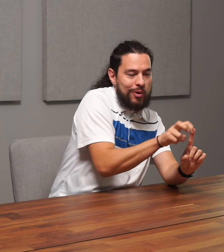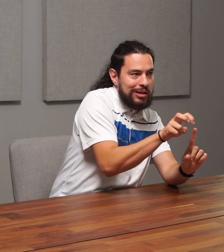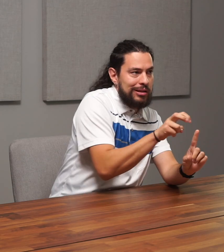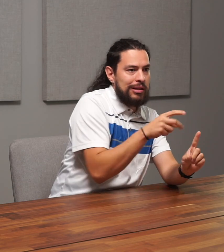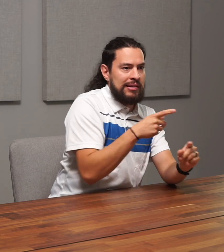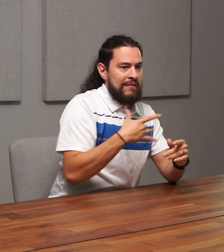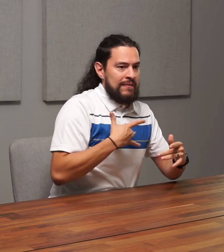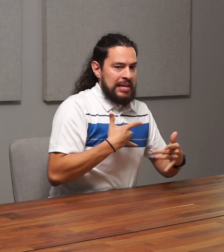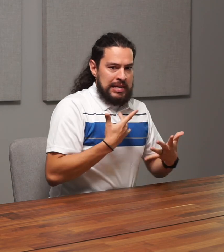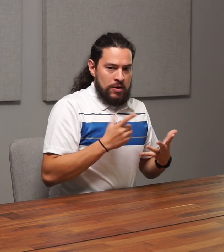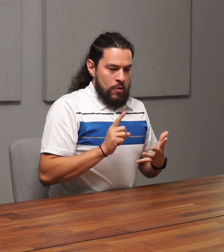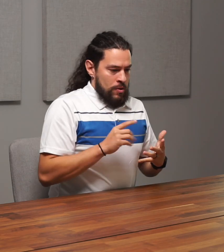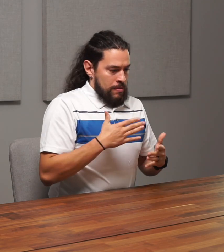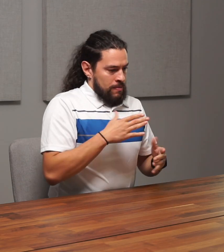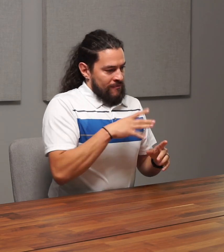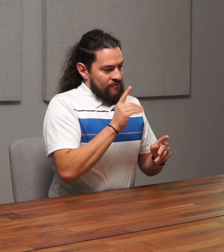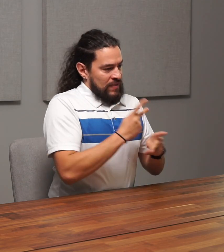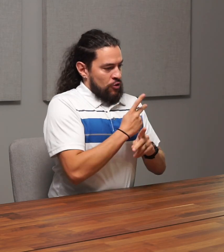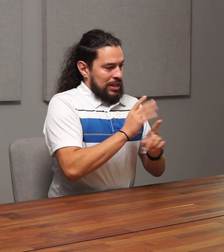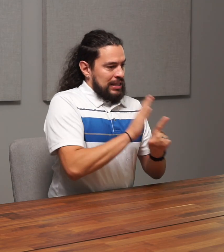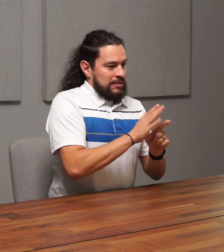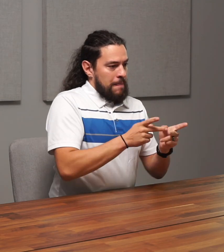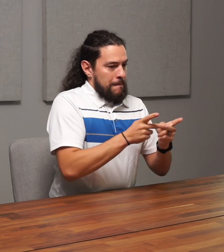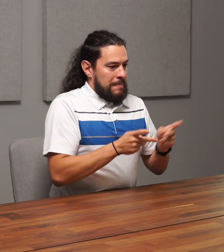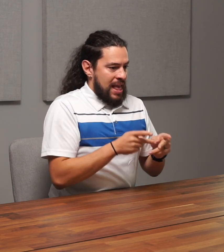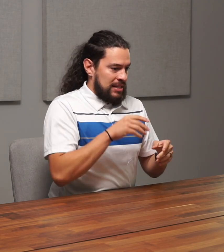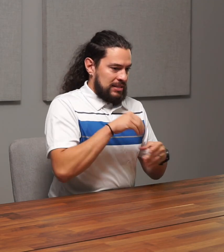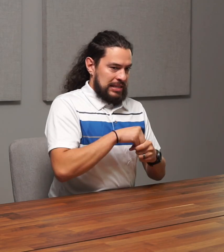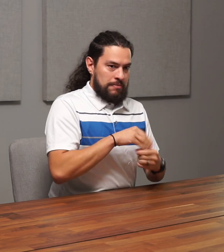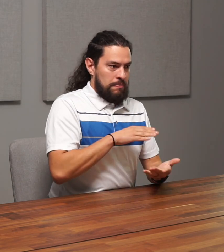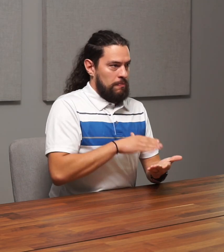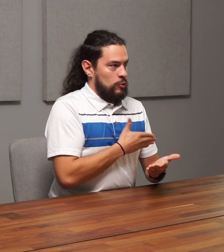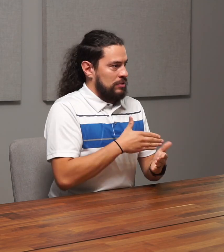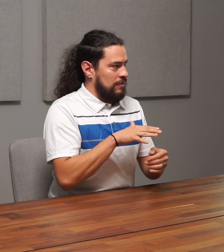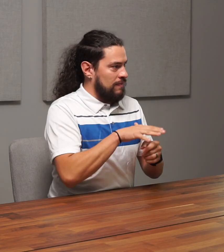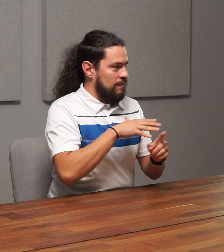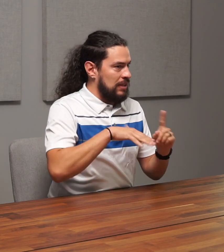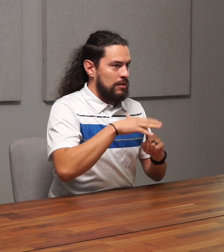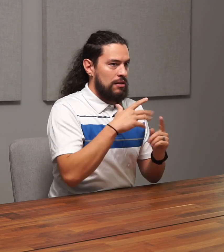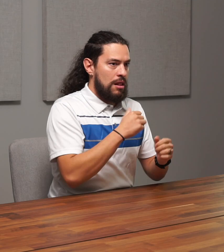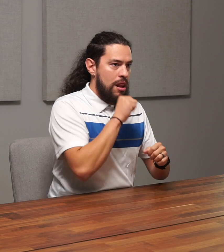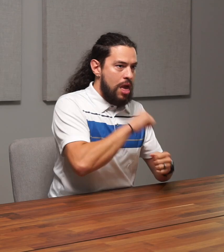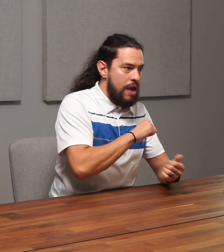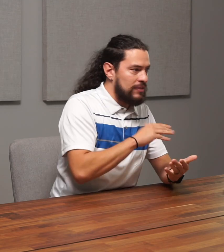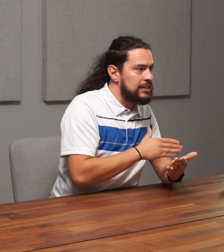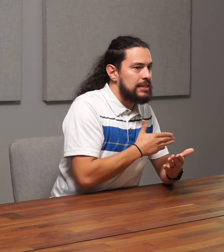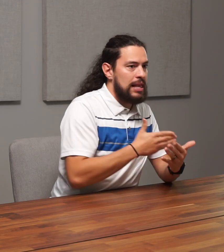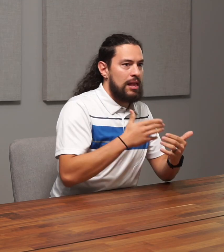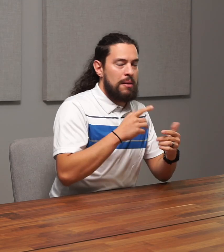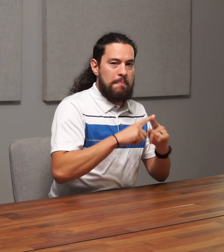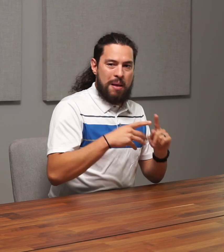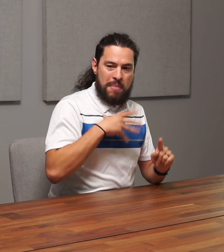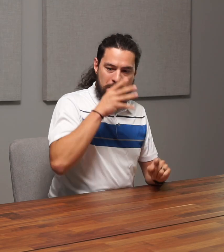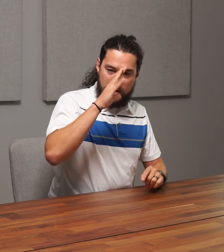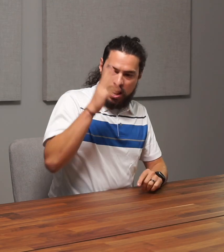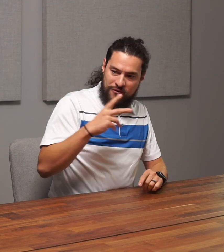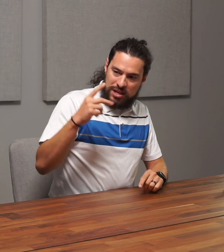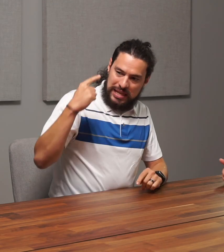the coda and it's really about the journey of how she is trying to figure out her place in the world loving music but coming